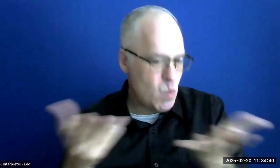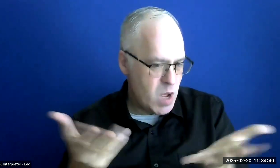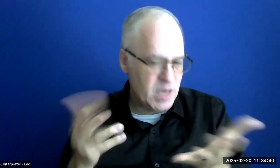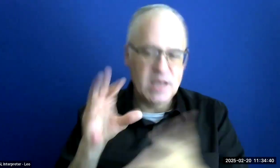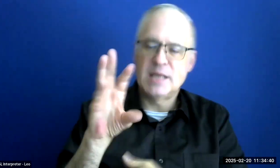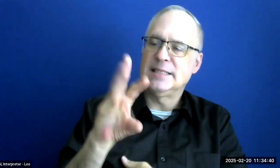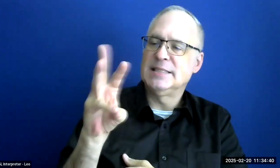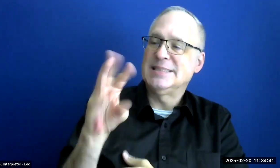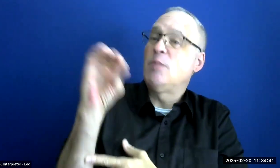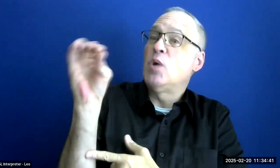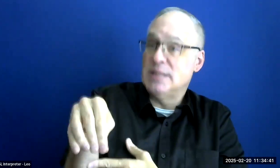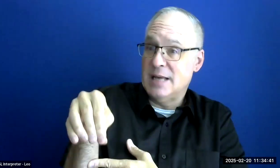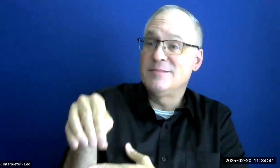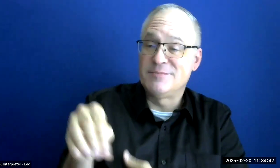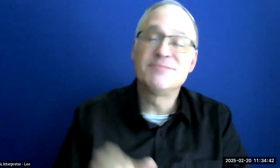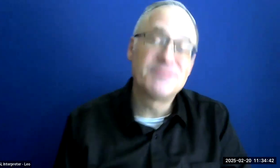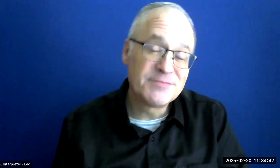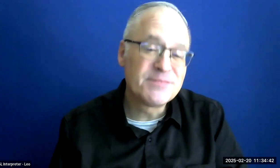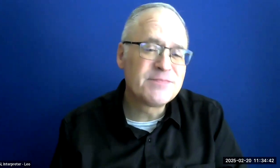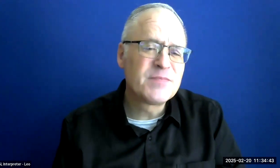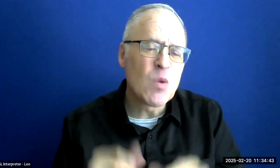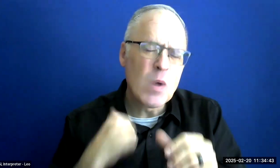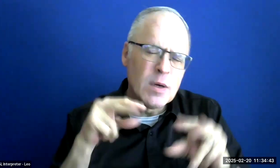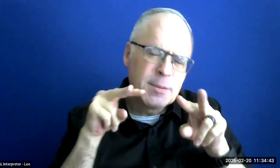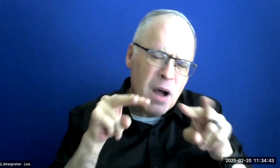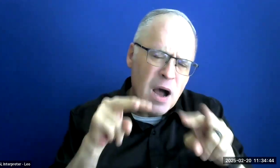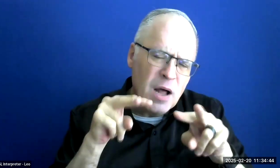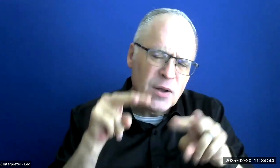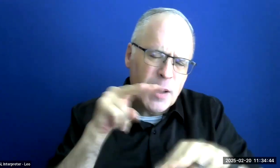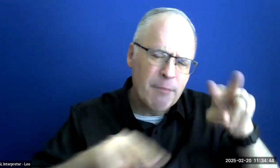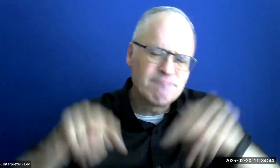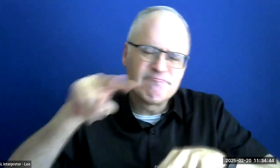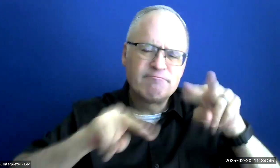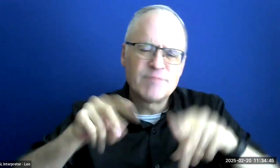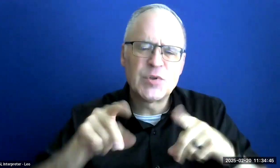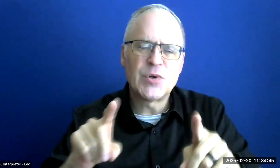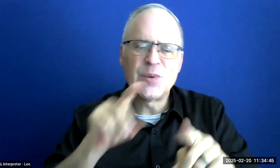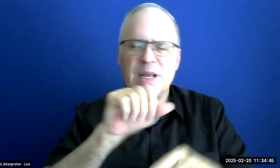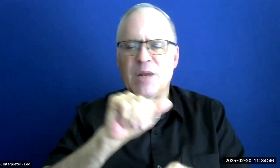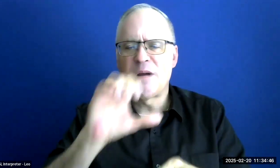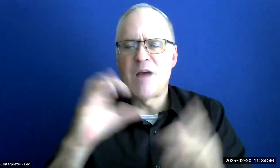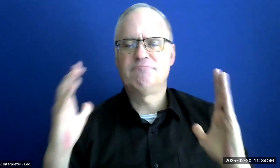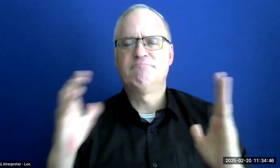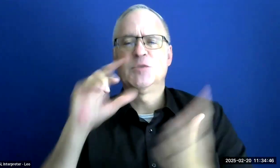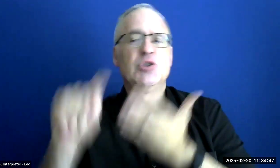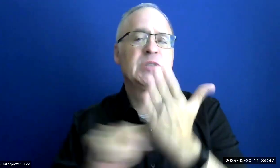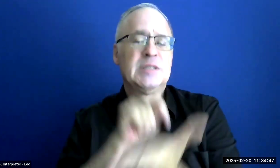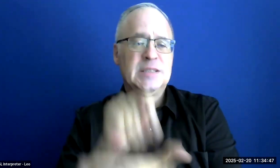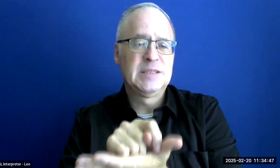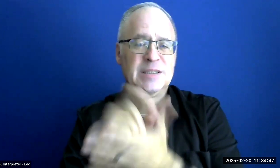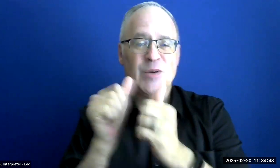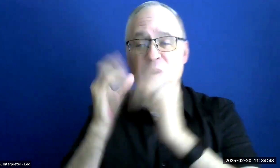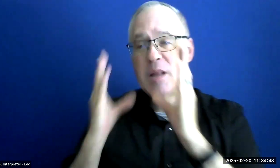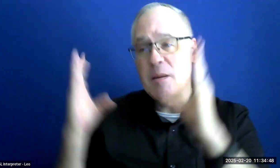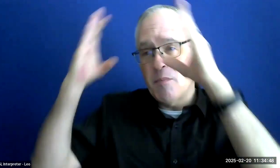will be monitoring it throughout the annual conference season. And Executive Secretary of the Council of Bishops, Bishop Gregory